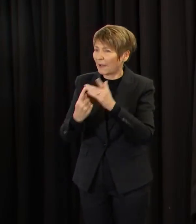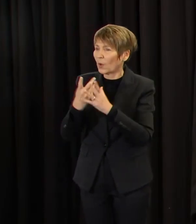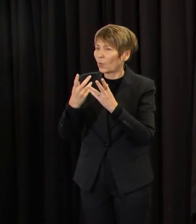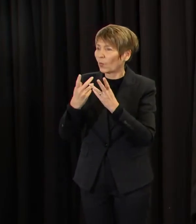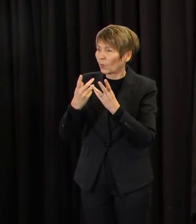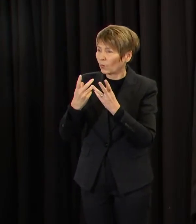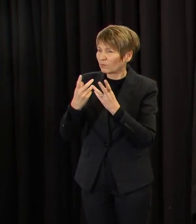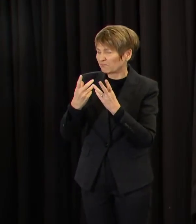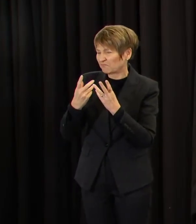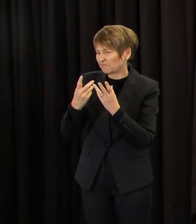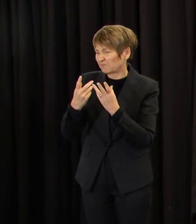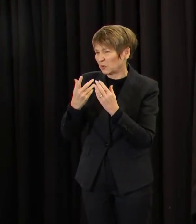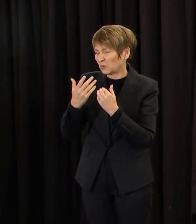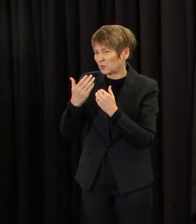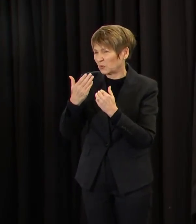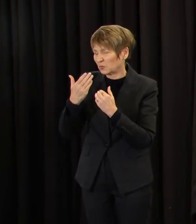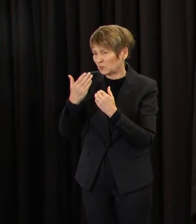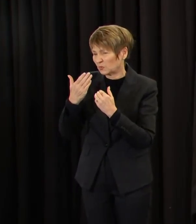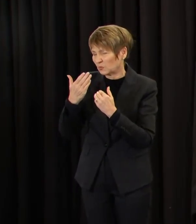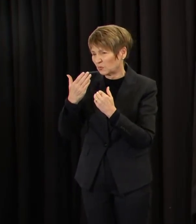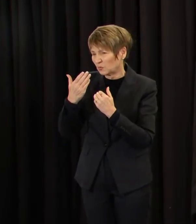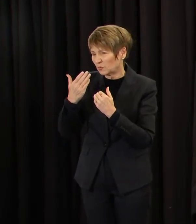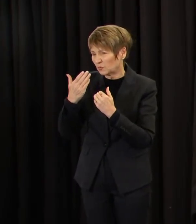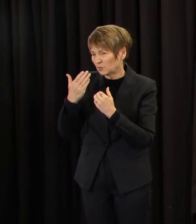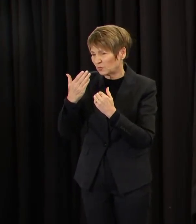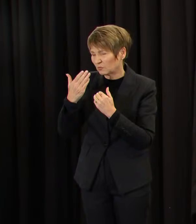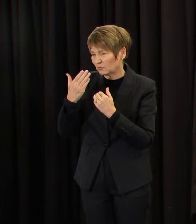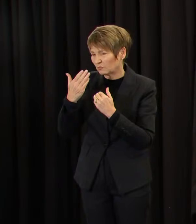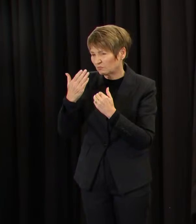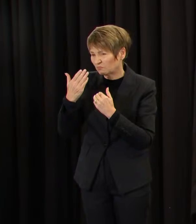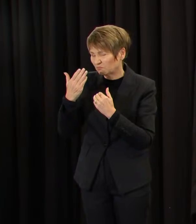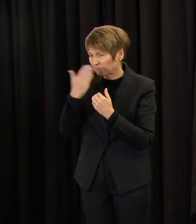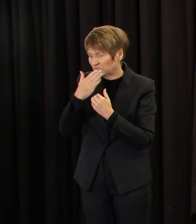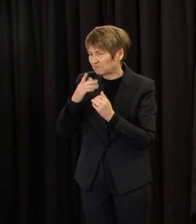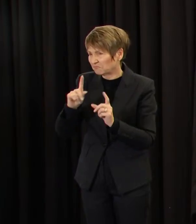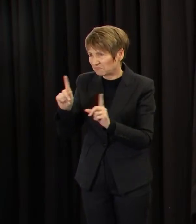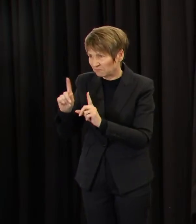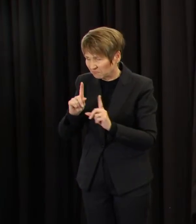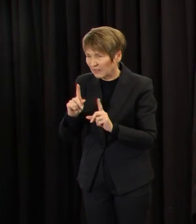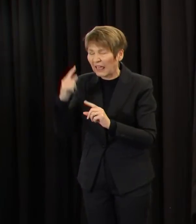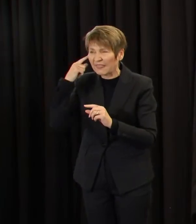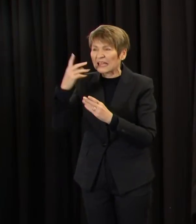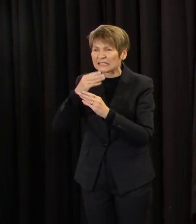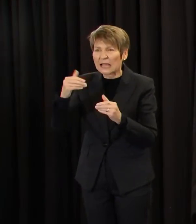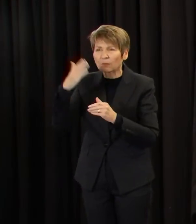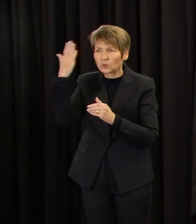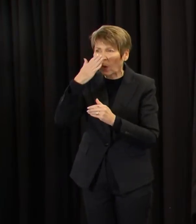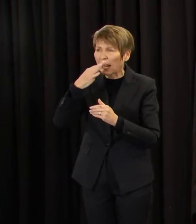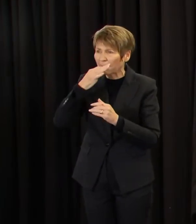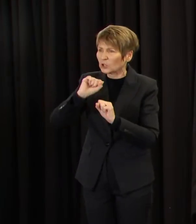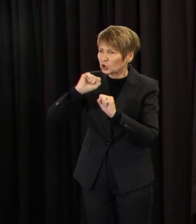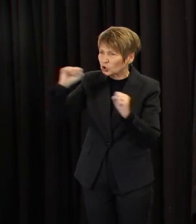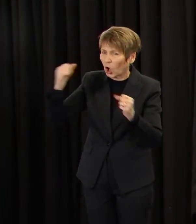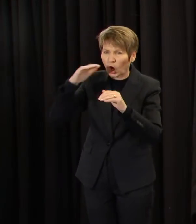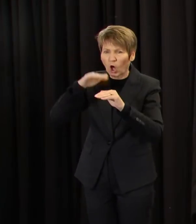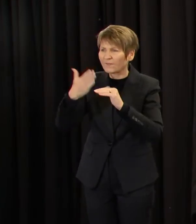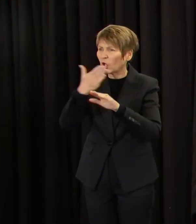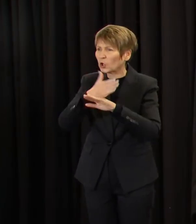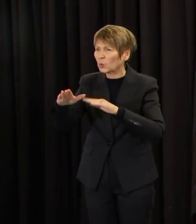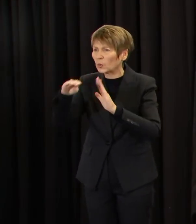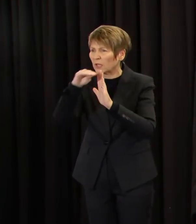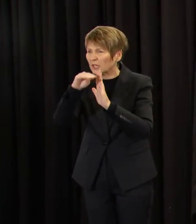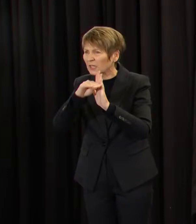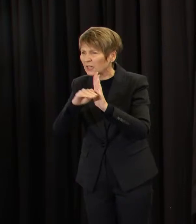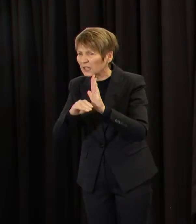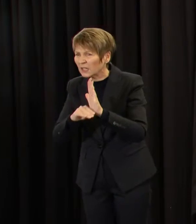or within, I think it was 48 hours of that. That's right. Can you just explain that? This has come as a surprise to schools this morning. I can, and look, apologies, obviously I'm not an